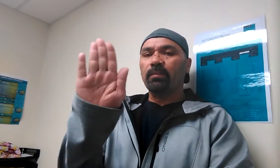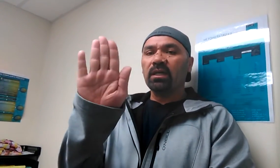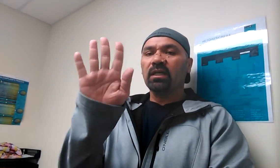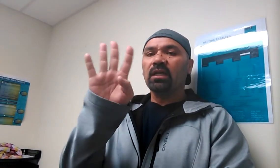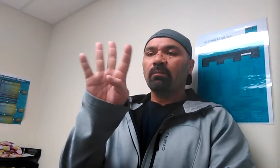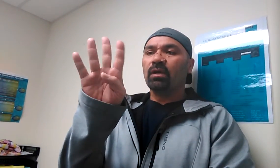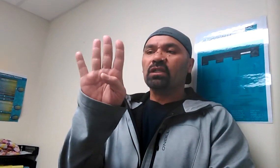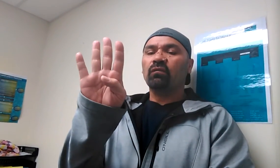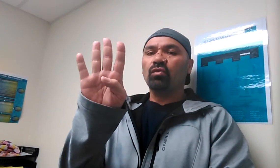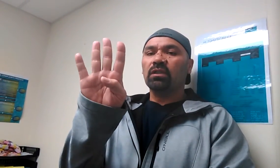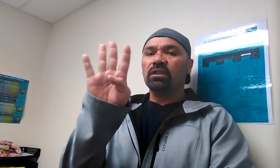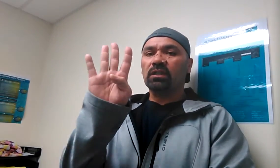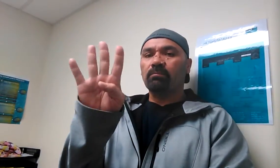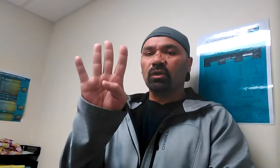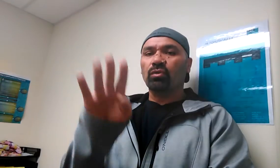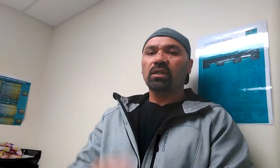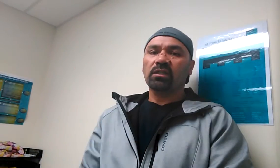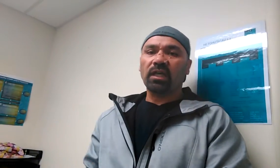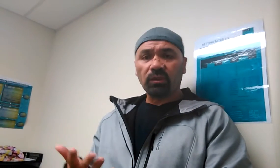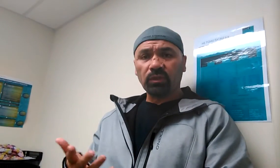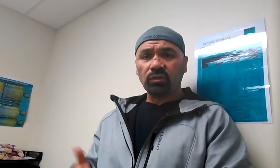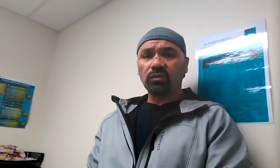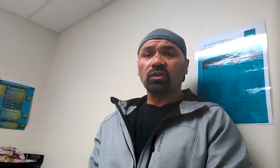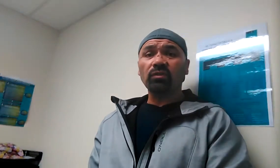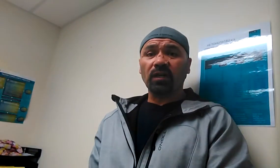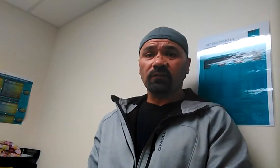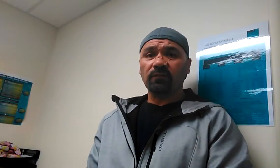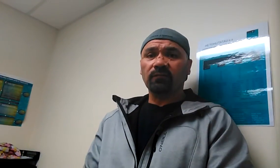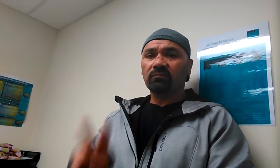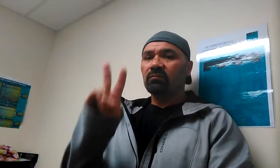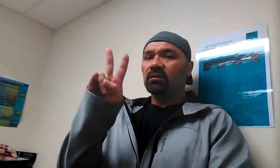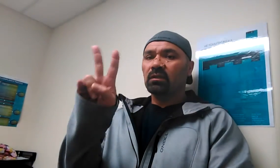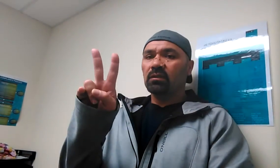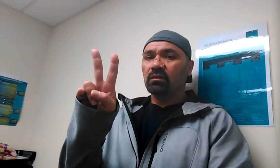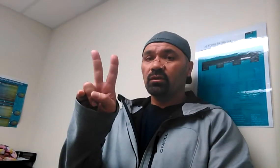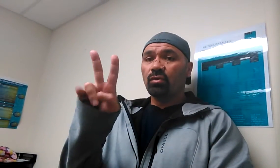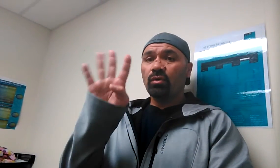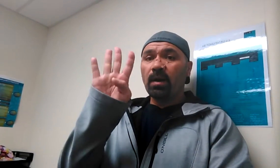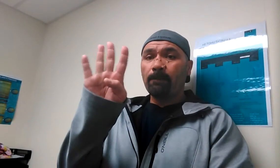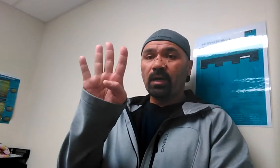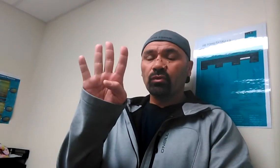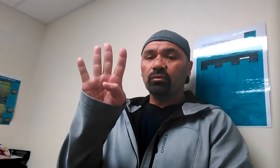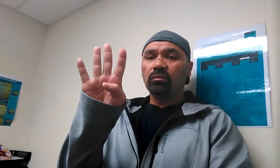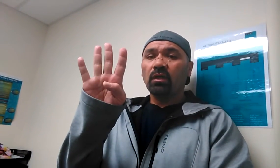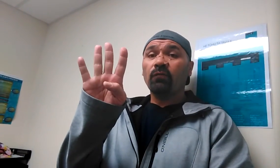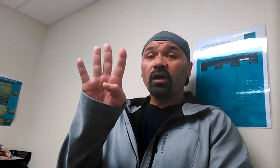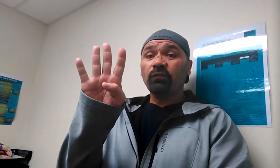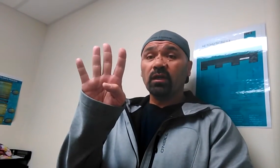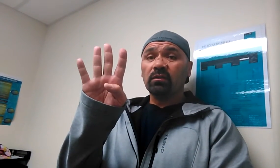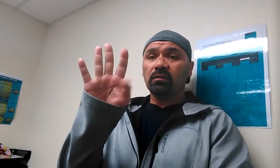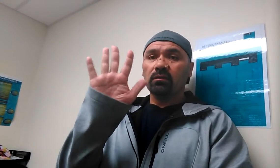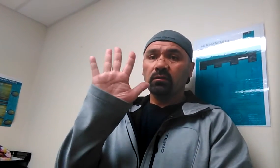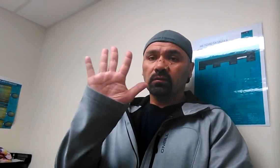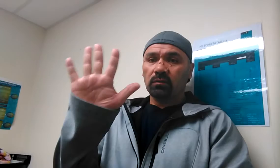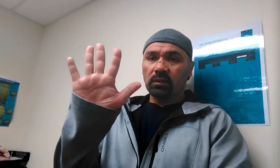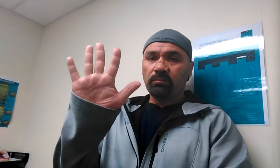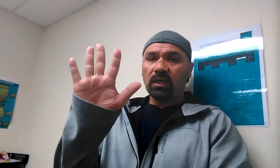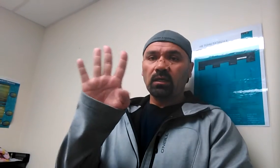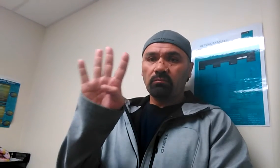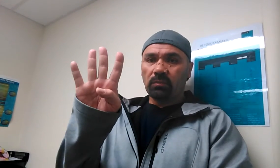m plus 4 digits, mano. So how do we do 2,000? Rua mano. 5,000? Rima